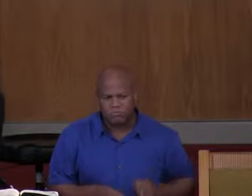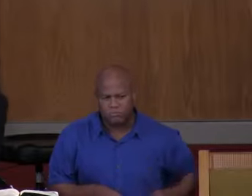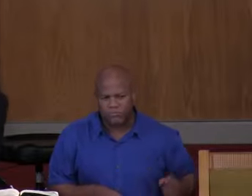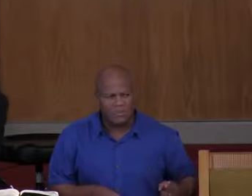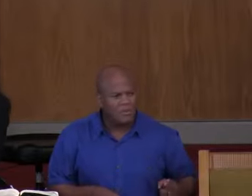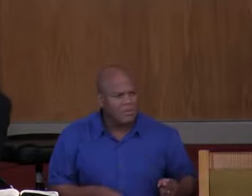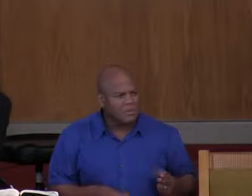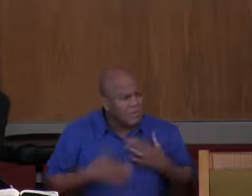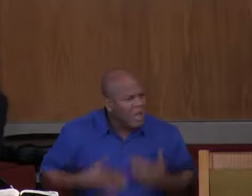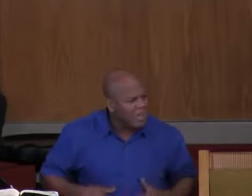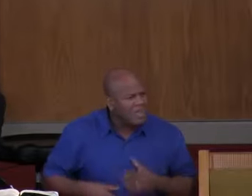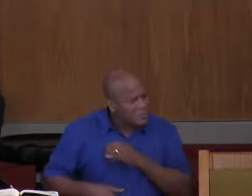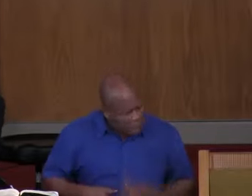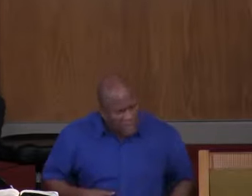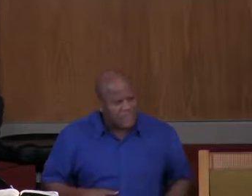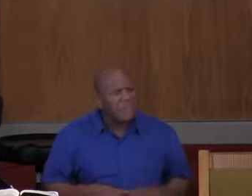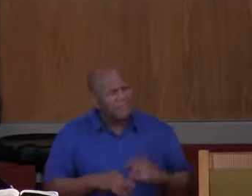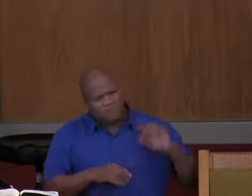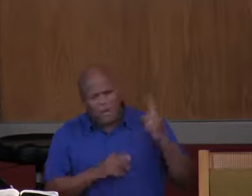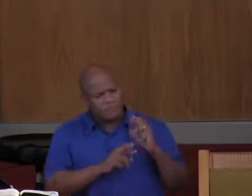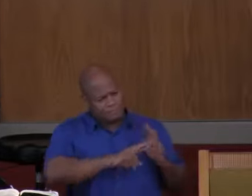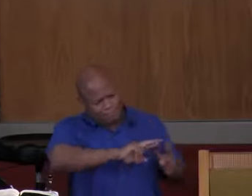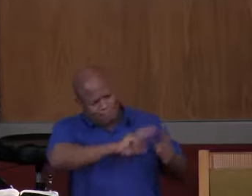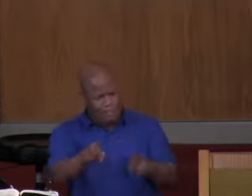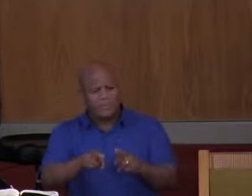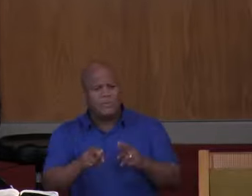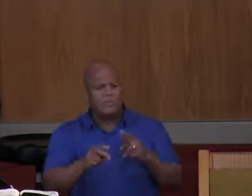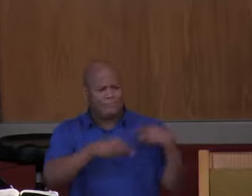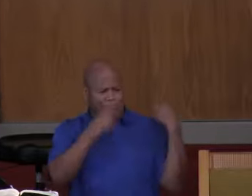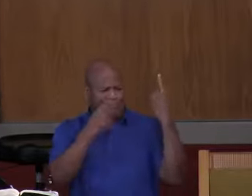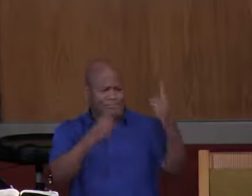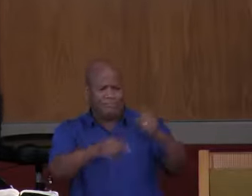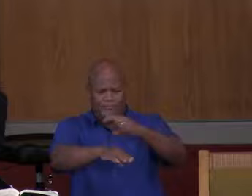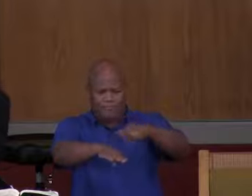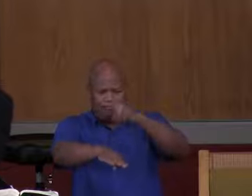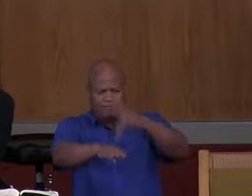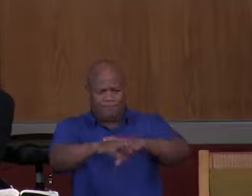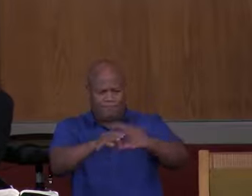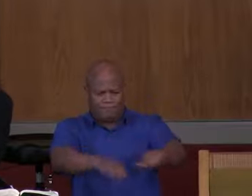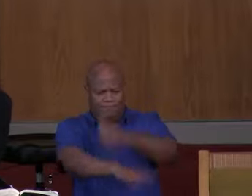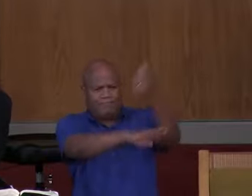The body of Christ has been first responders since this nation was founded.